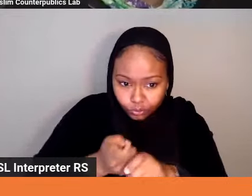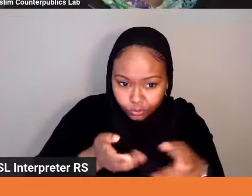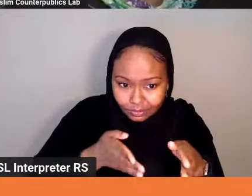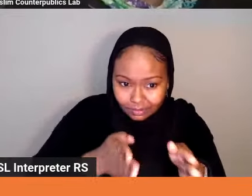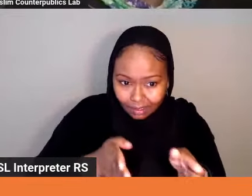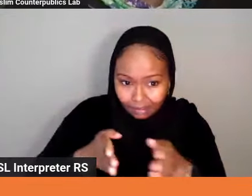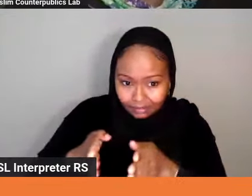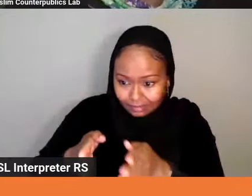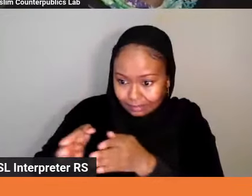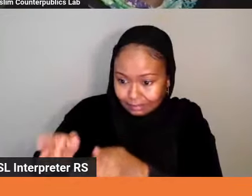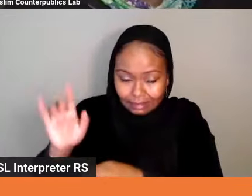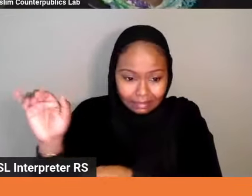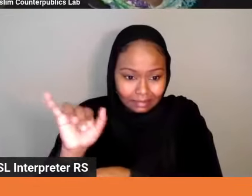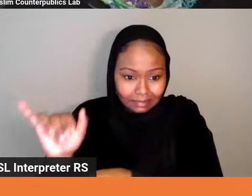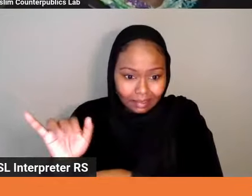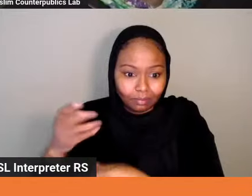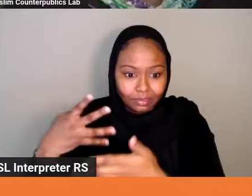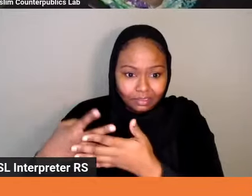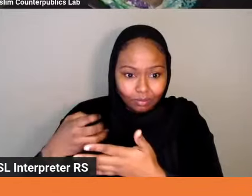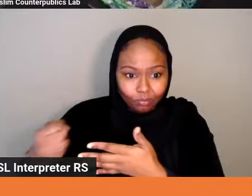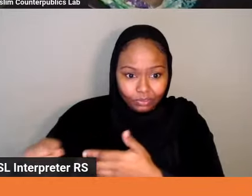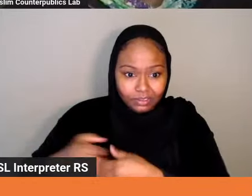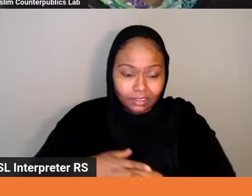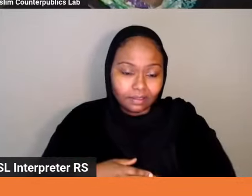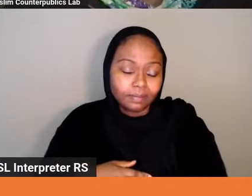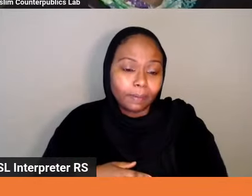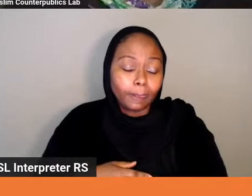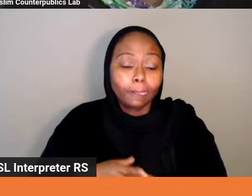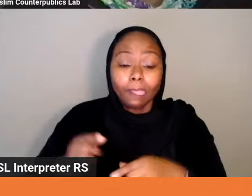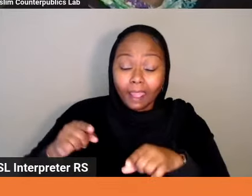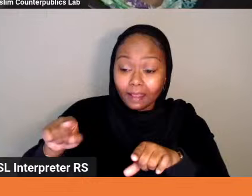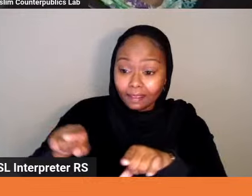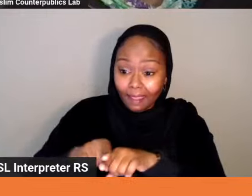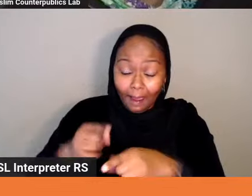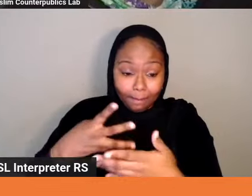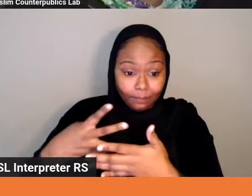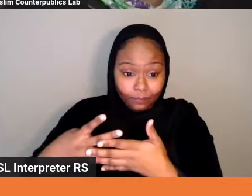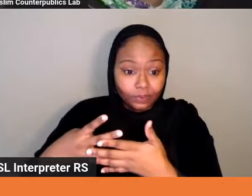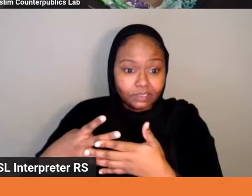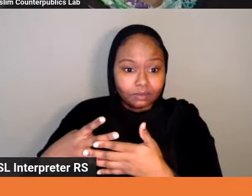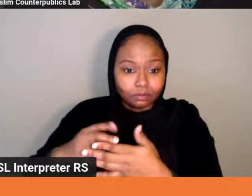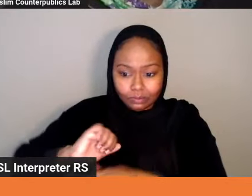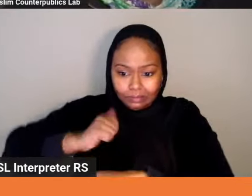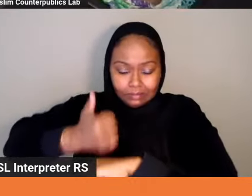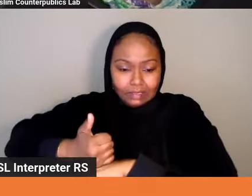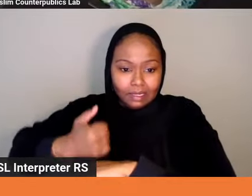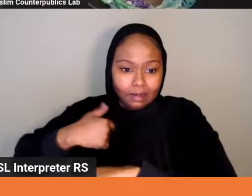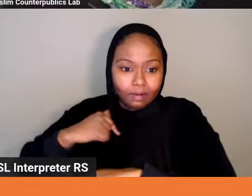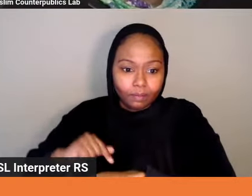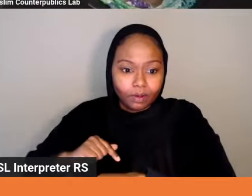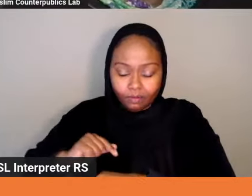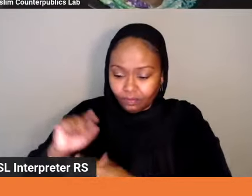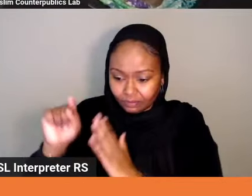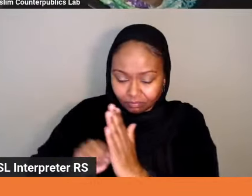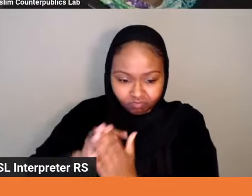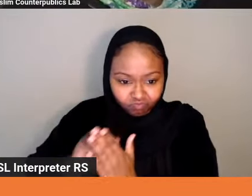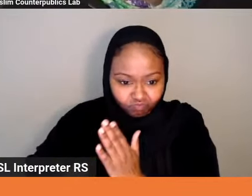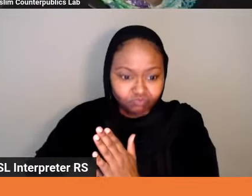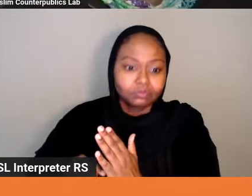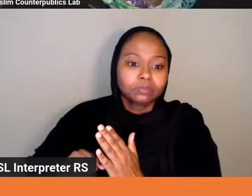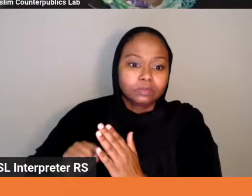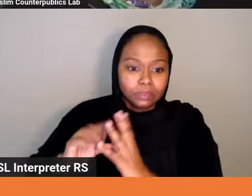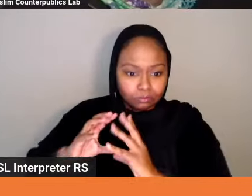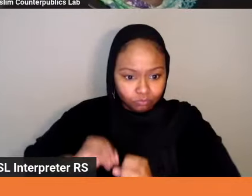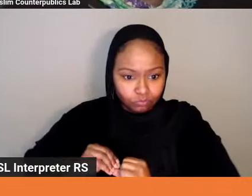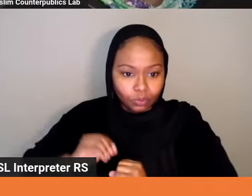to Guantánamo Bay prison, a prison built on the dehumanization and degradation of Muslim men and boys. The organization Euromed, for